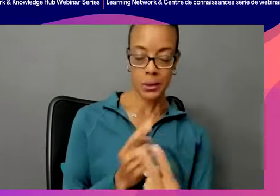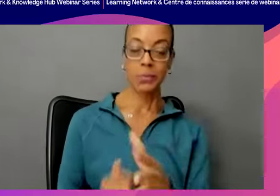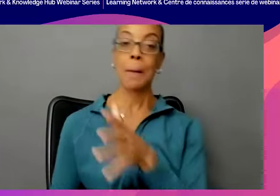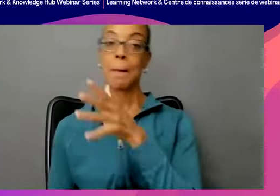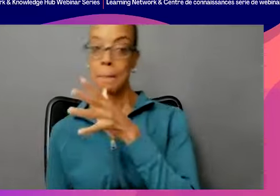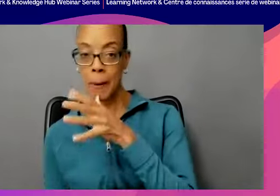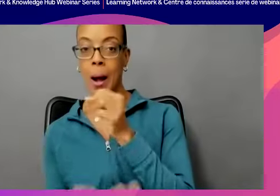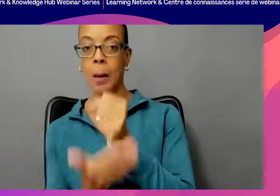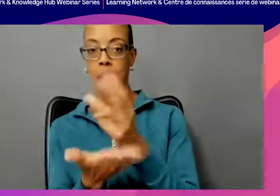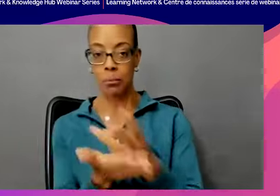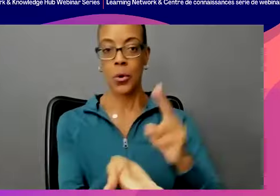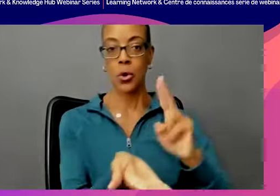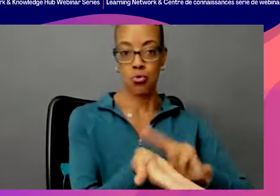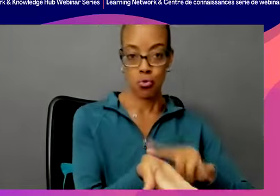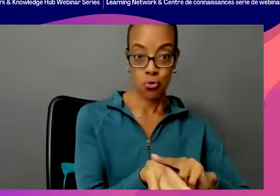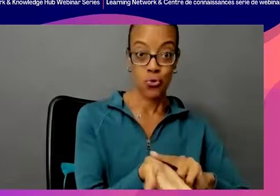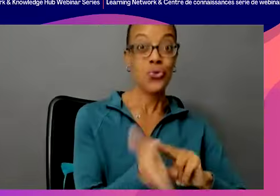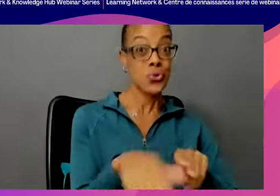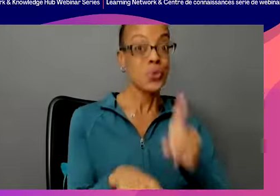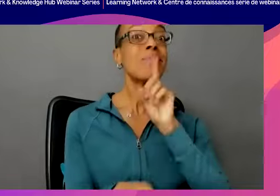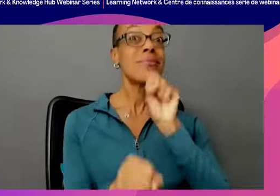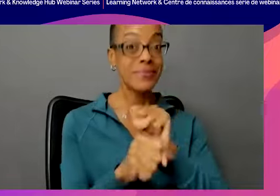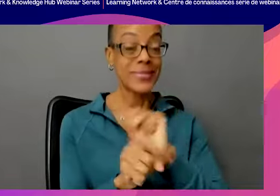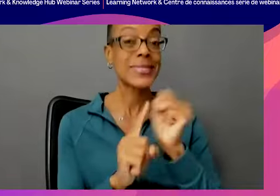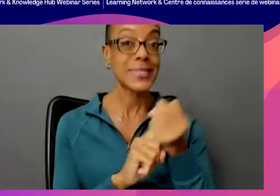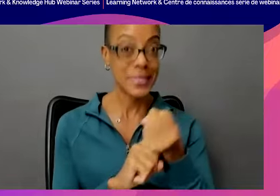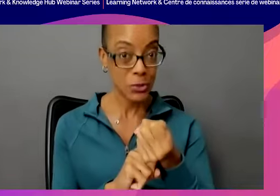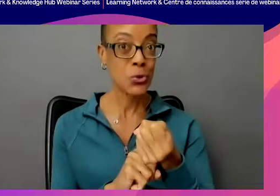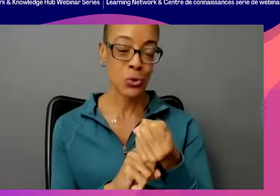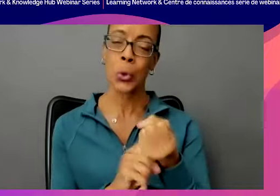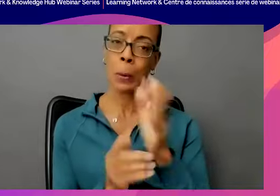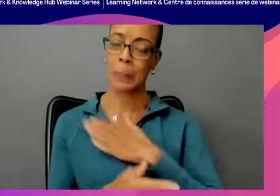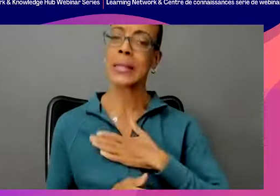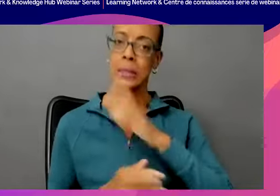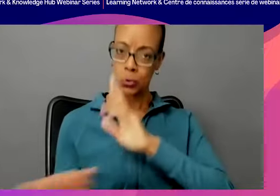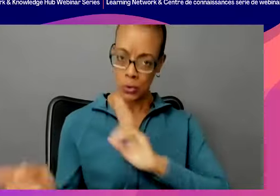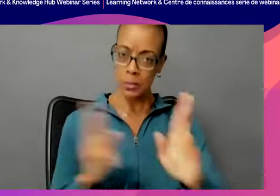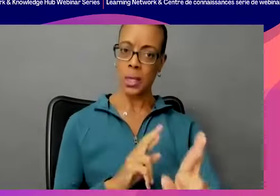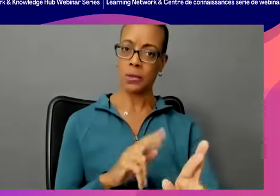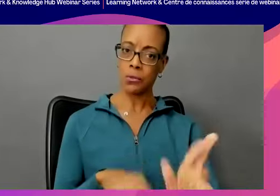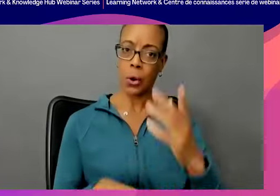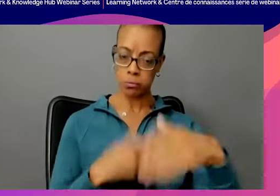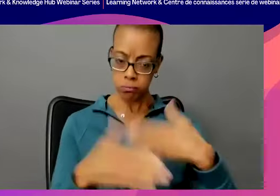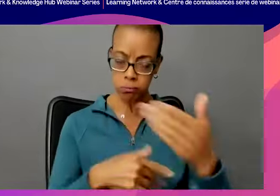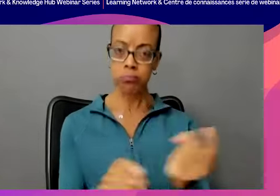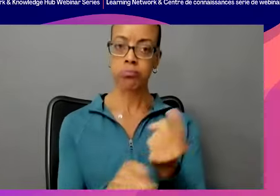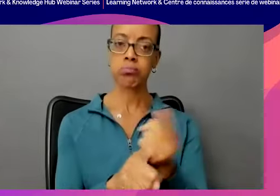please treat them with respect and move this work forward in a meaningful way.